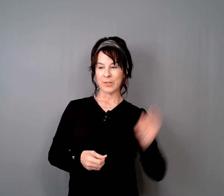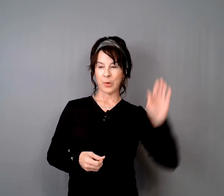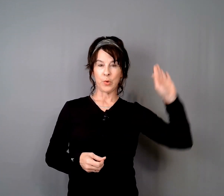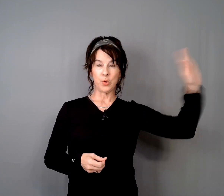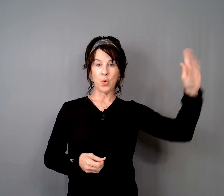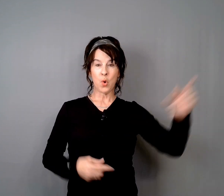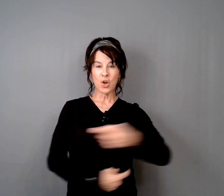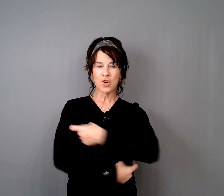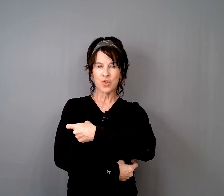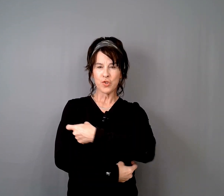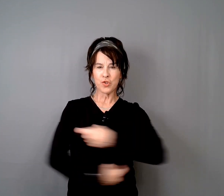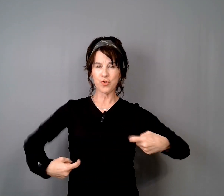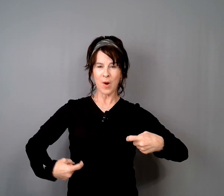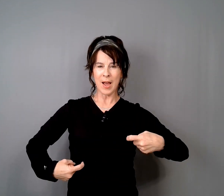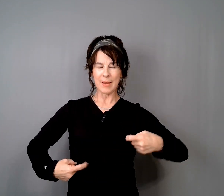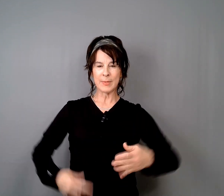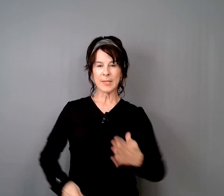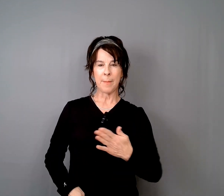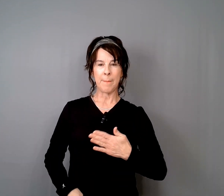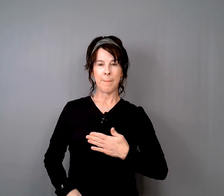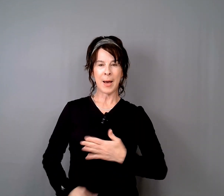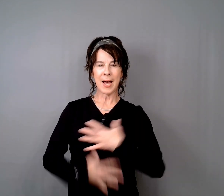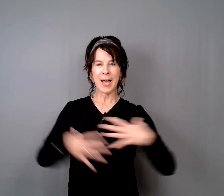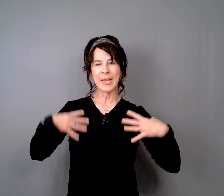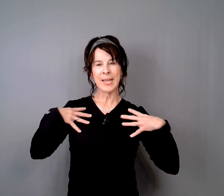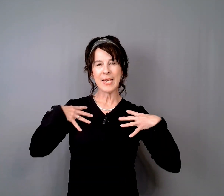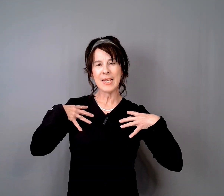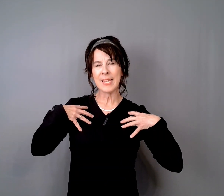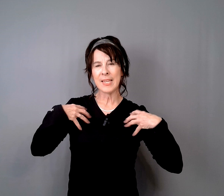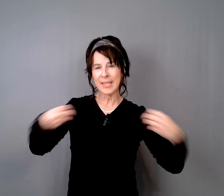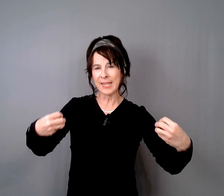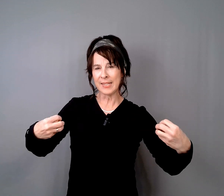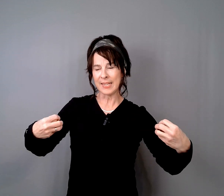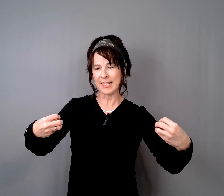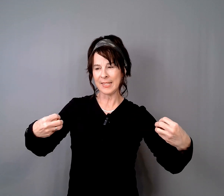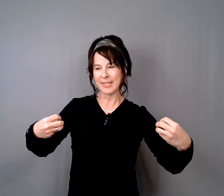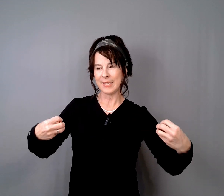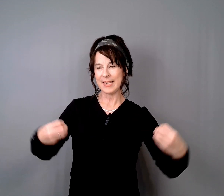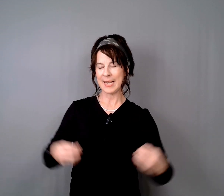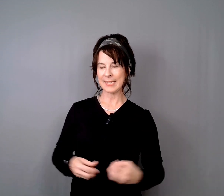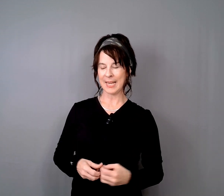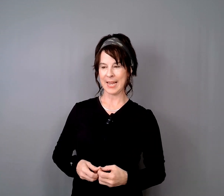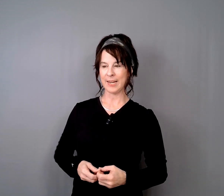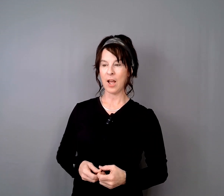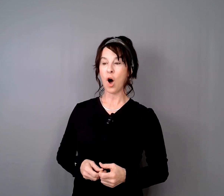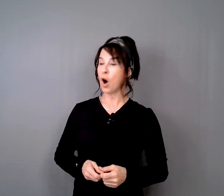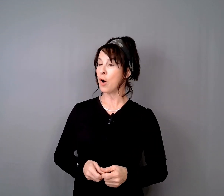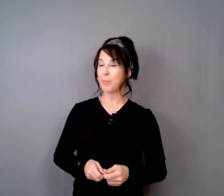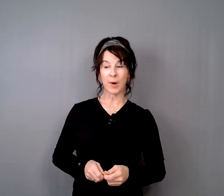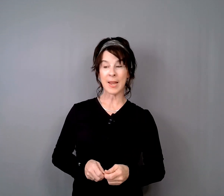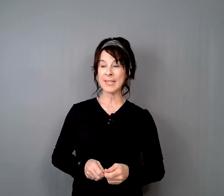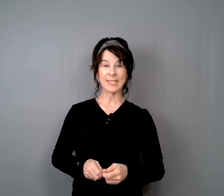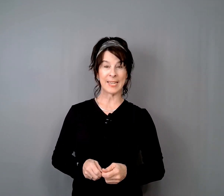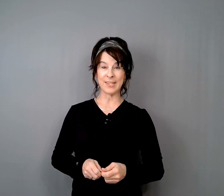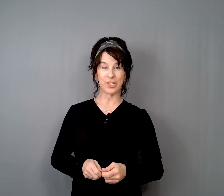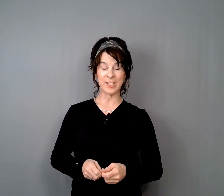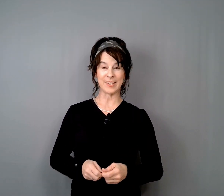So your stripes, my healing. Next line. All praise King